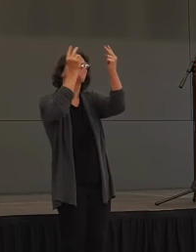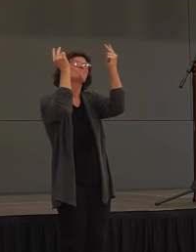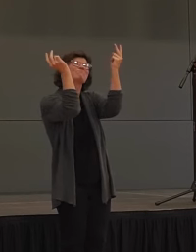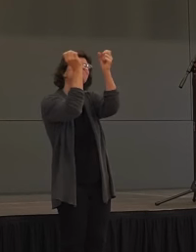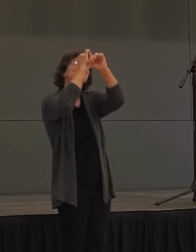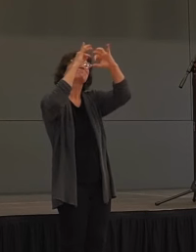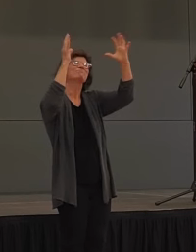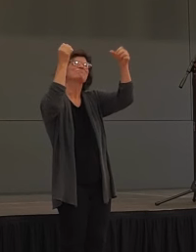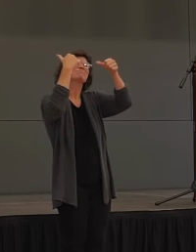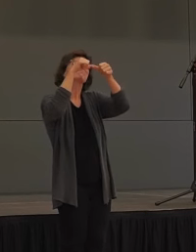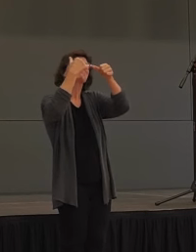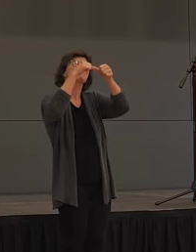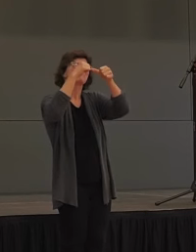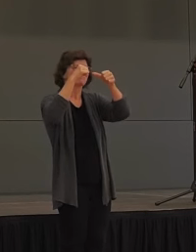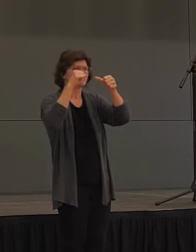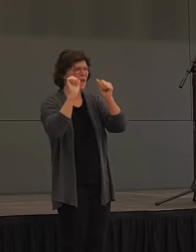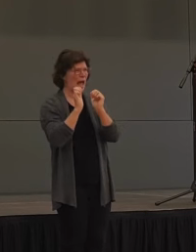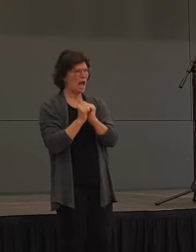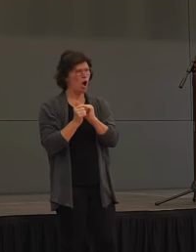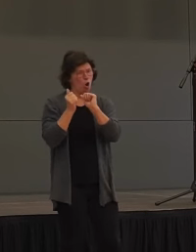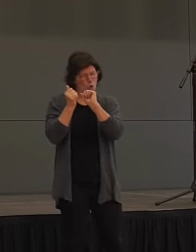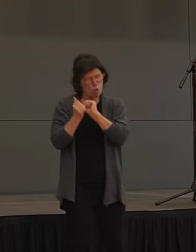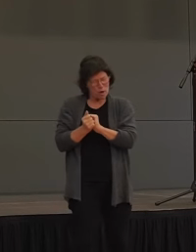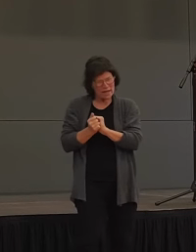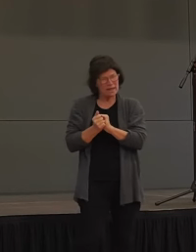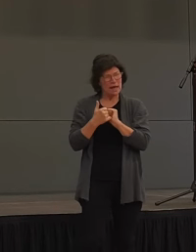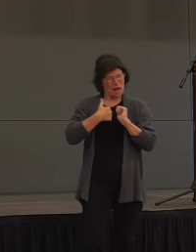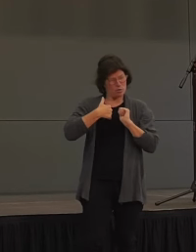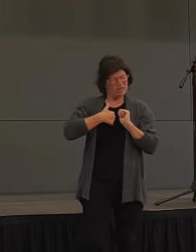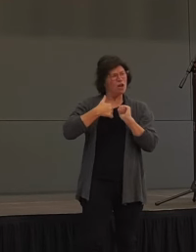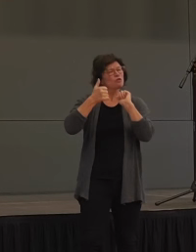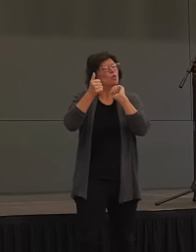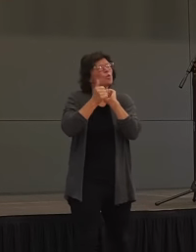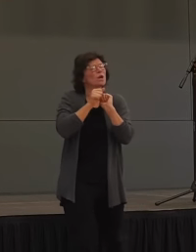elders as they're aging, with ourselves as we're aging.